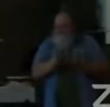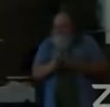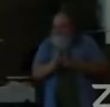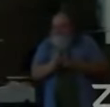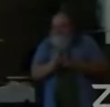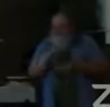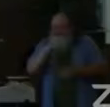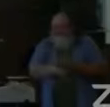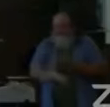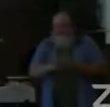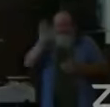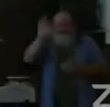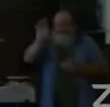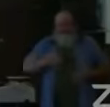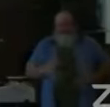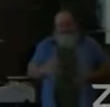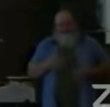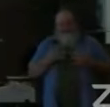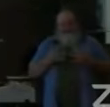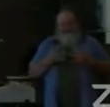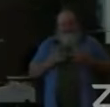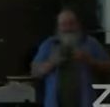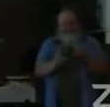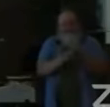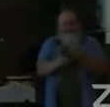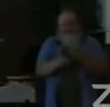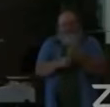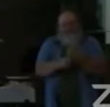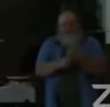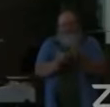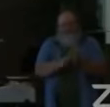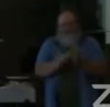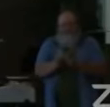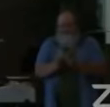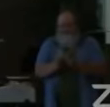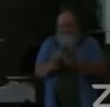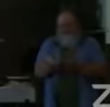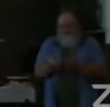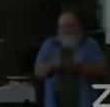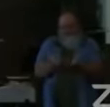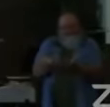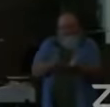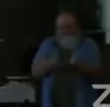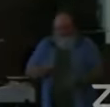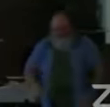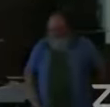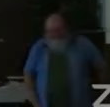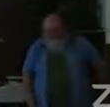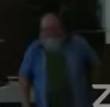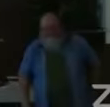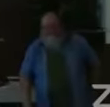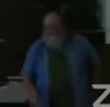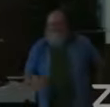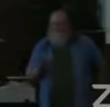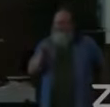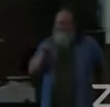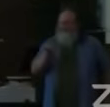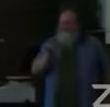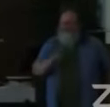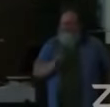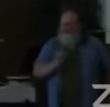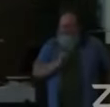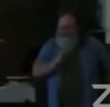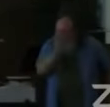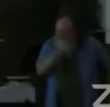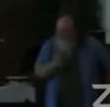Savior. Verse 11 says that we've received reconciliation through our Lord Jesus Christ. So it's true that once we weren't going